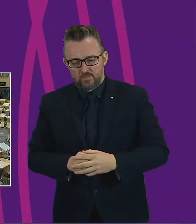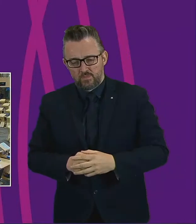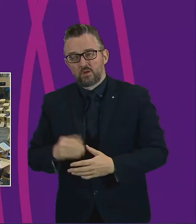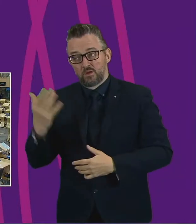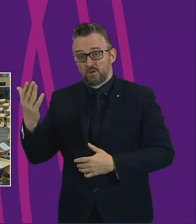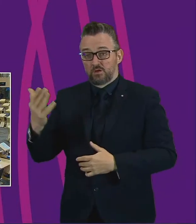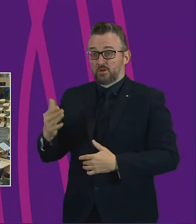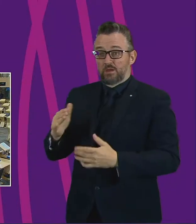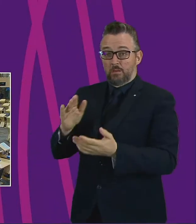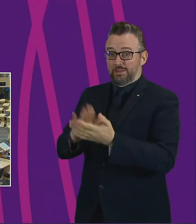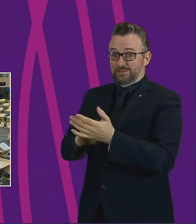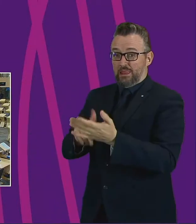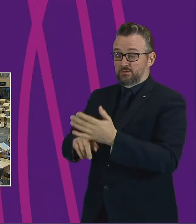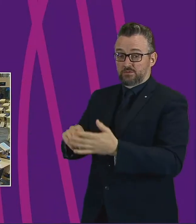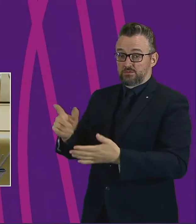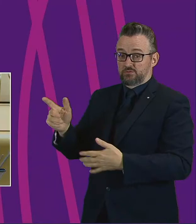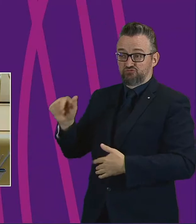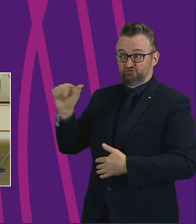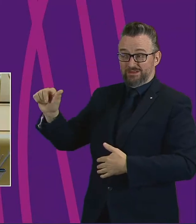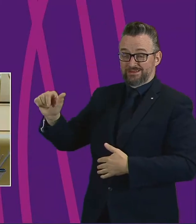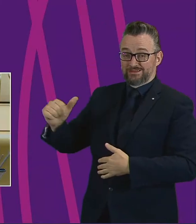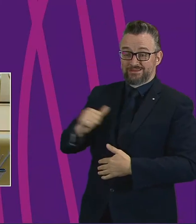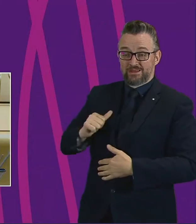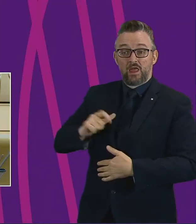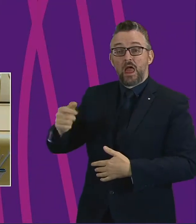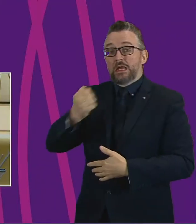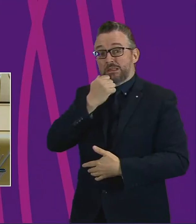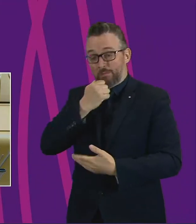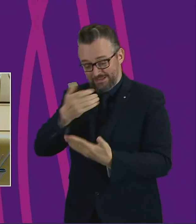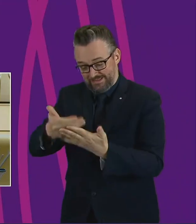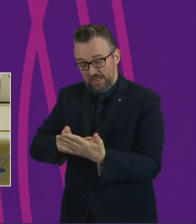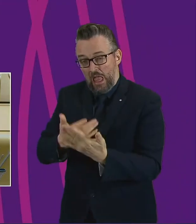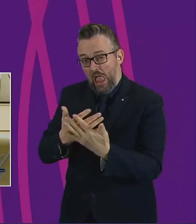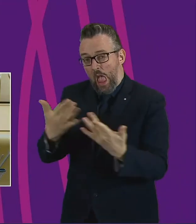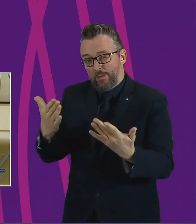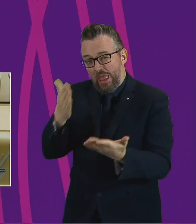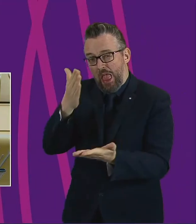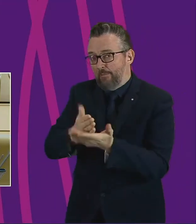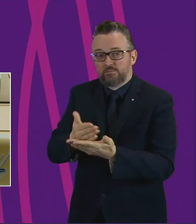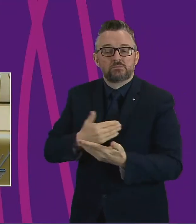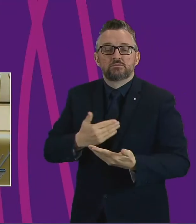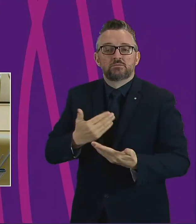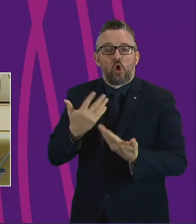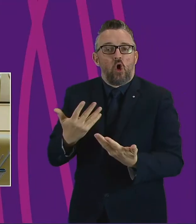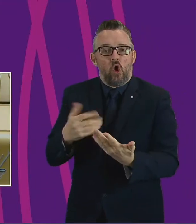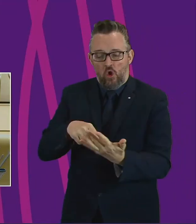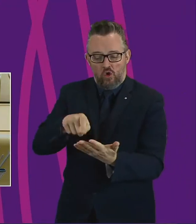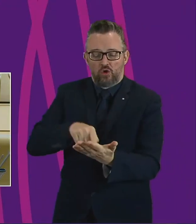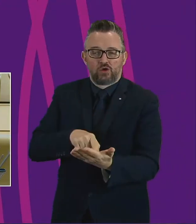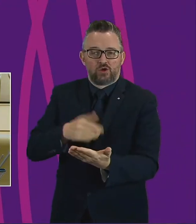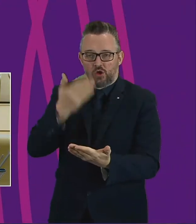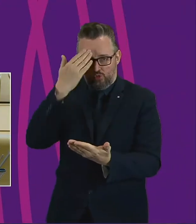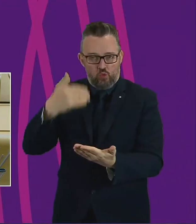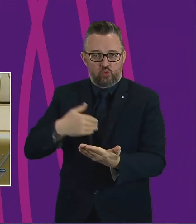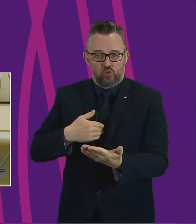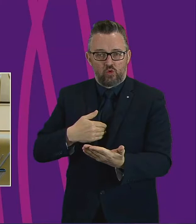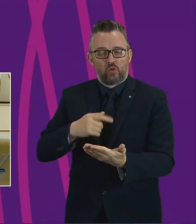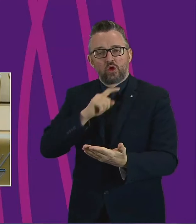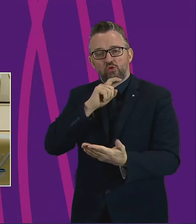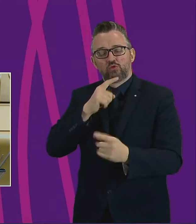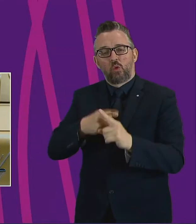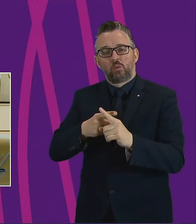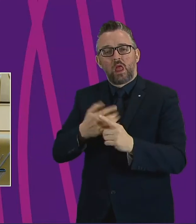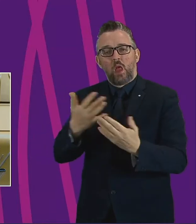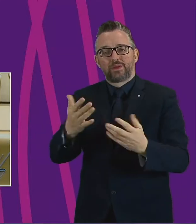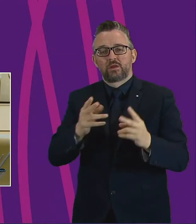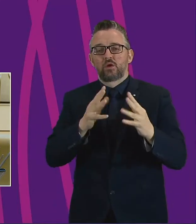Lennon rightly anticipates, I don't have the exact number in answer to the first part of her question in terms of the numbers of wards